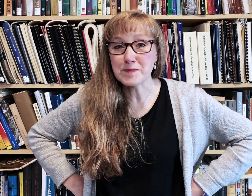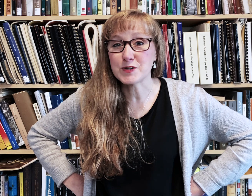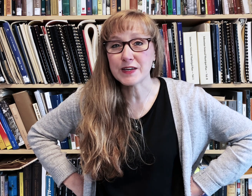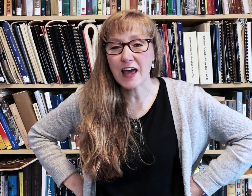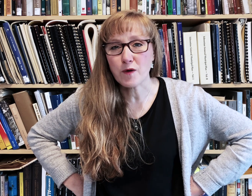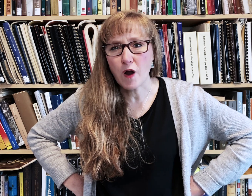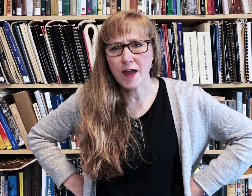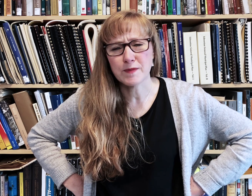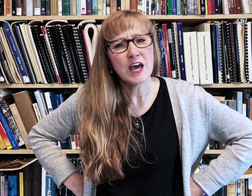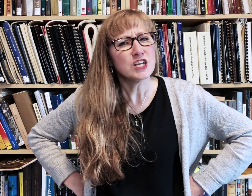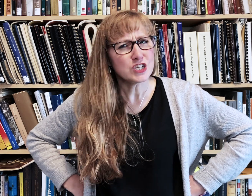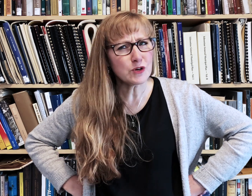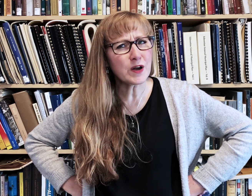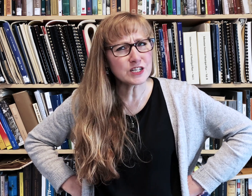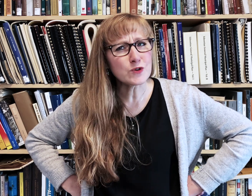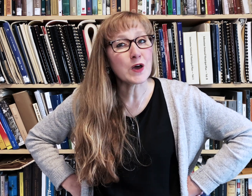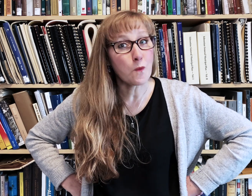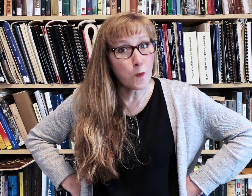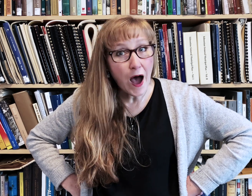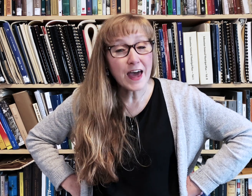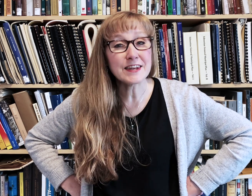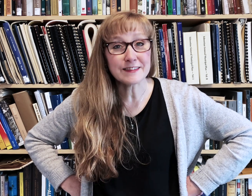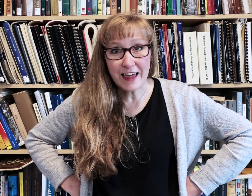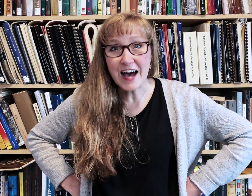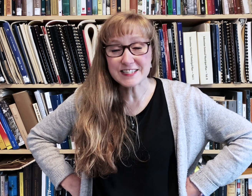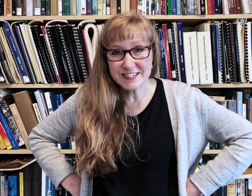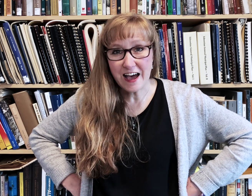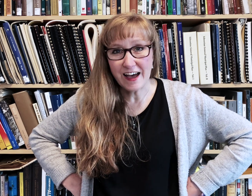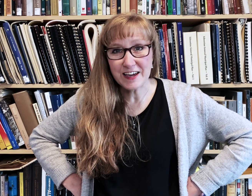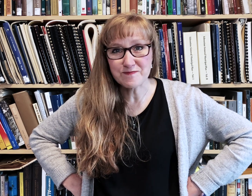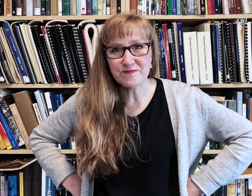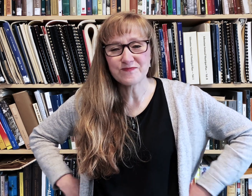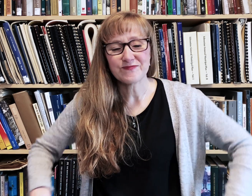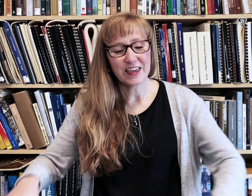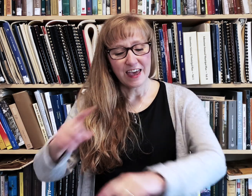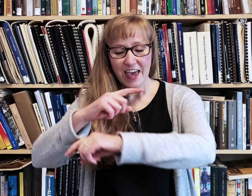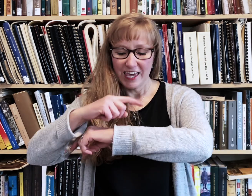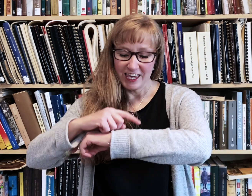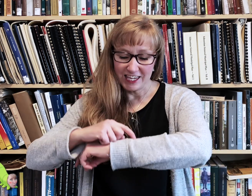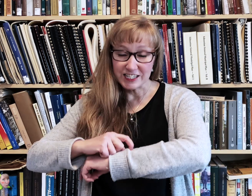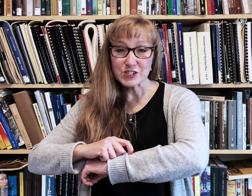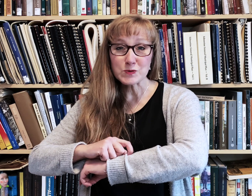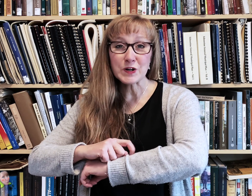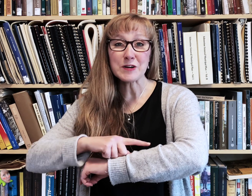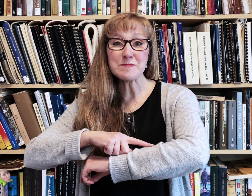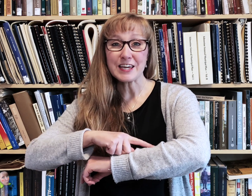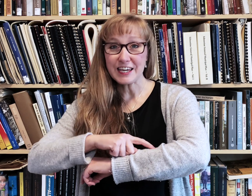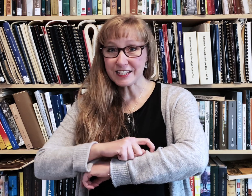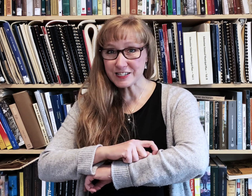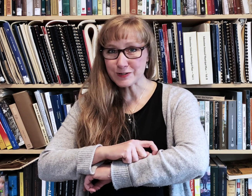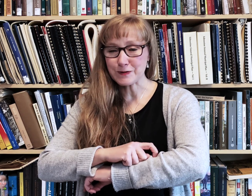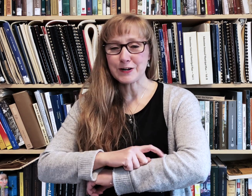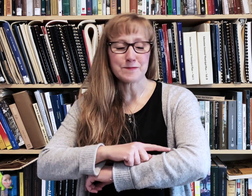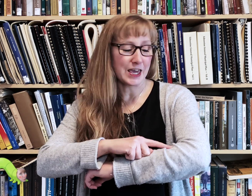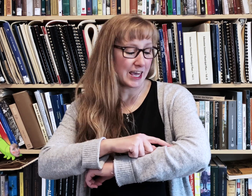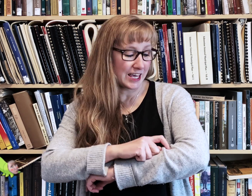doing that rhyme. Do you want to do it one last time? Inchworm, inchworm,